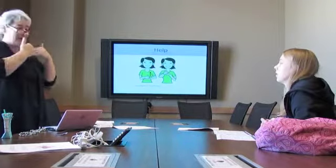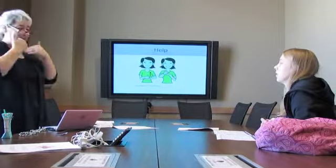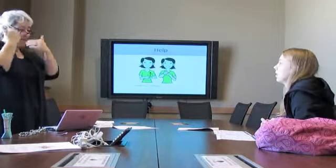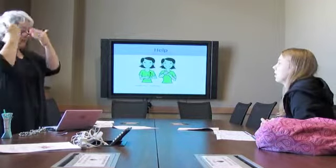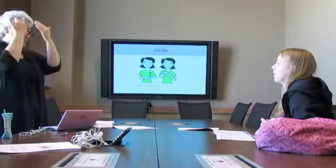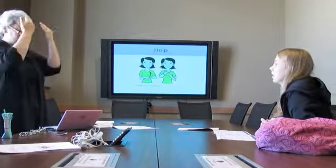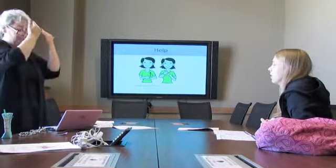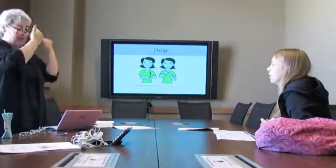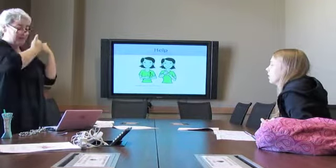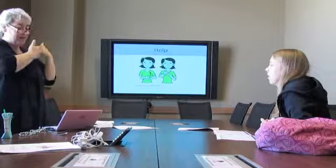very